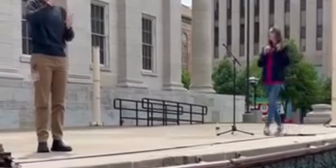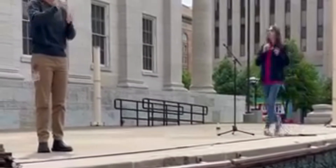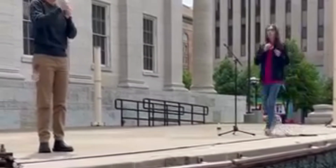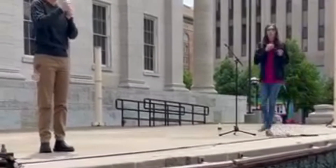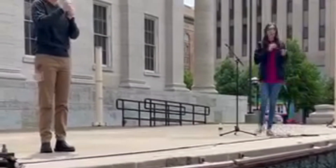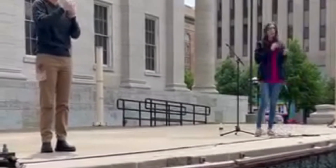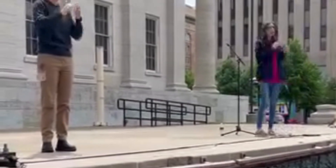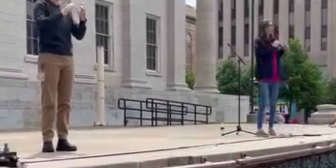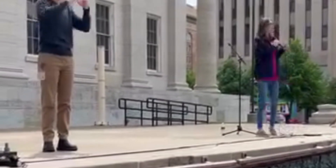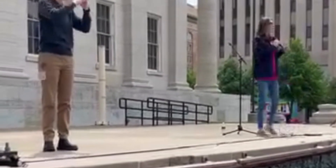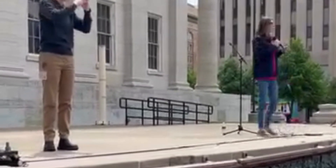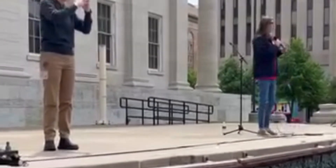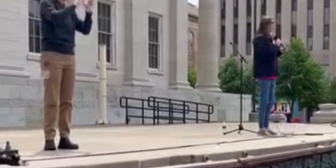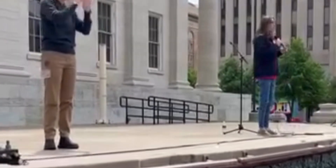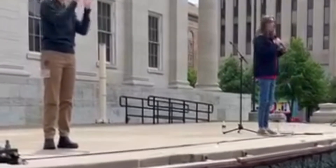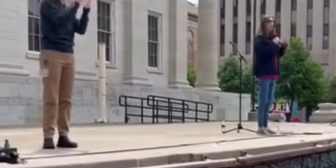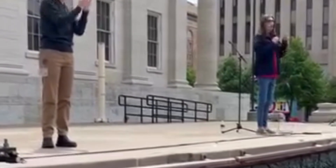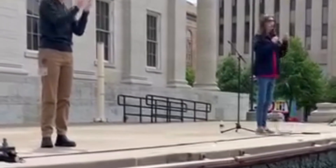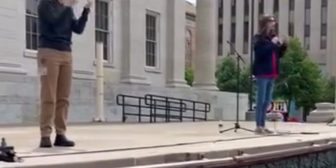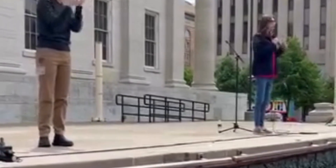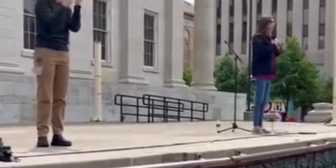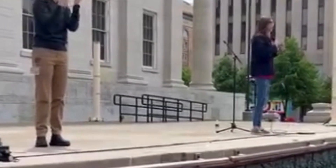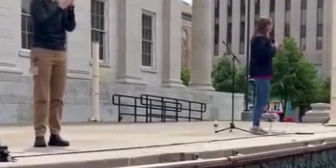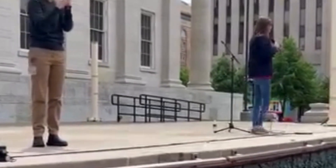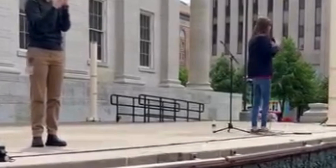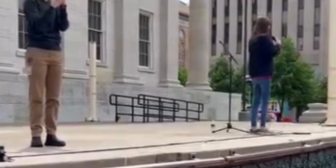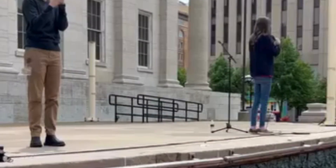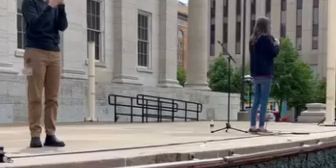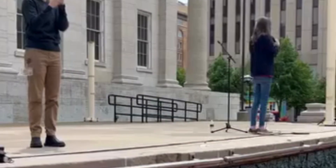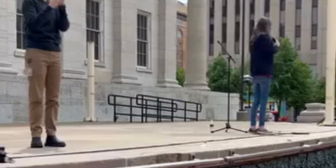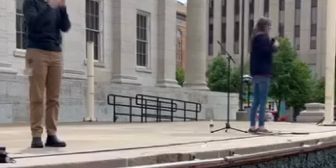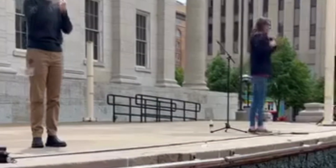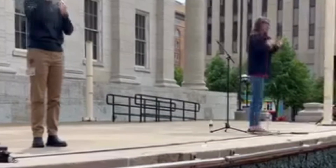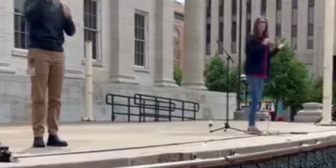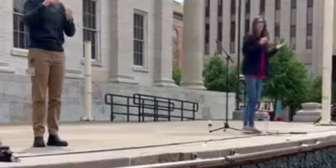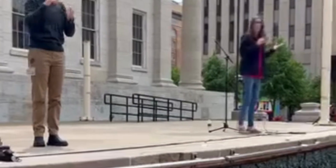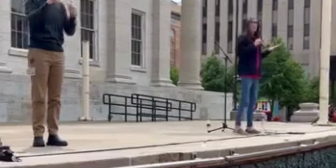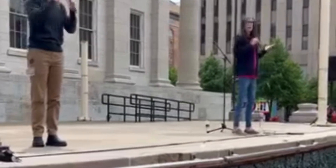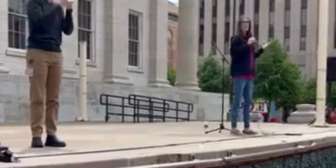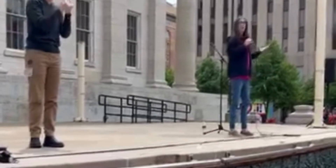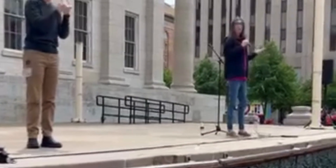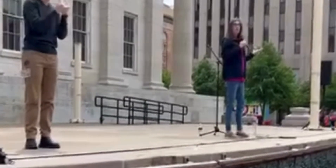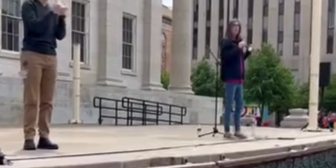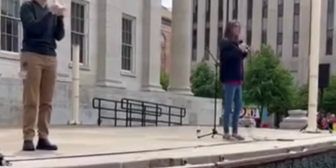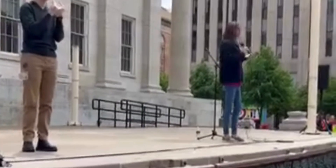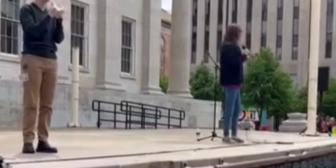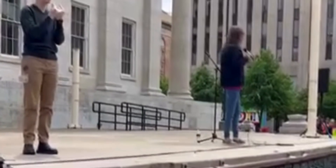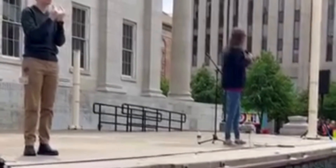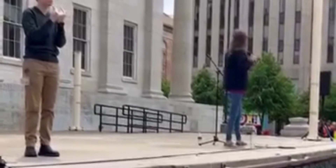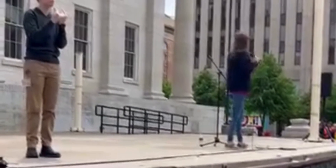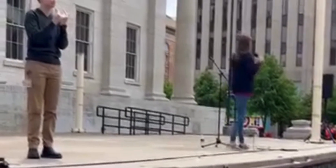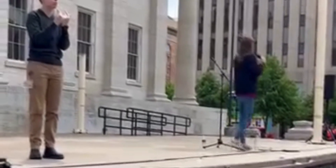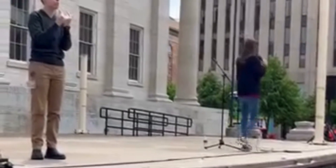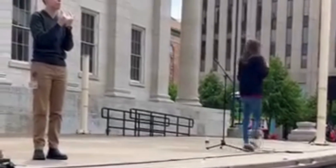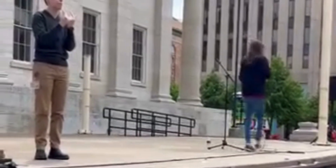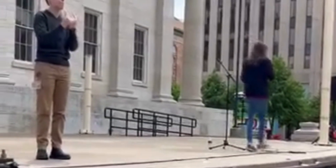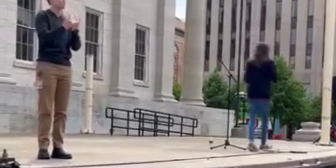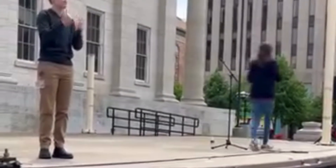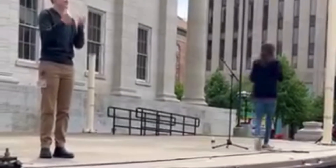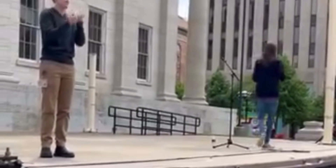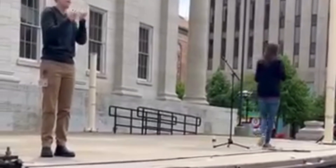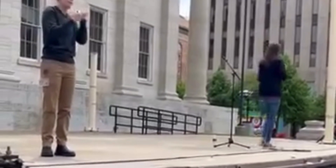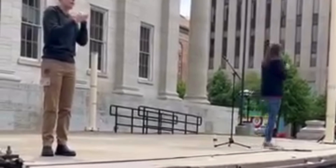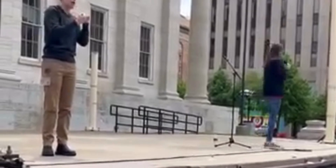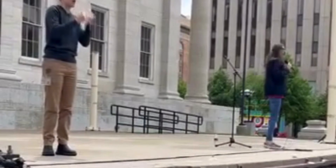So you reach out if you need the support. You have groups here that are for that very purpose, to provide you support, to provide